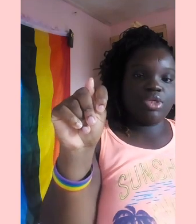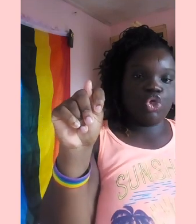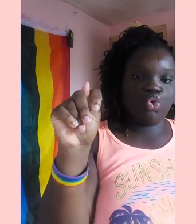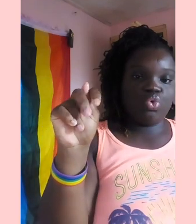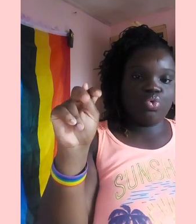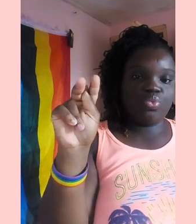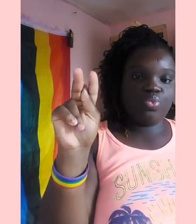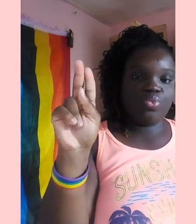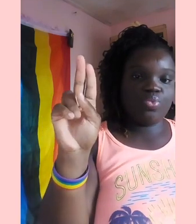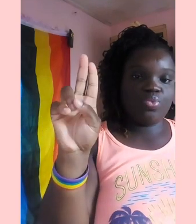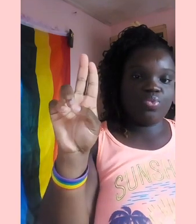U,